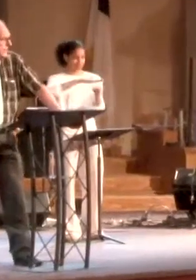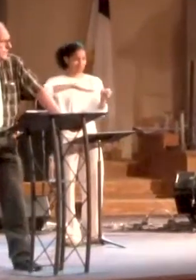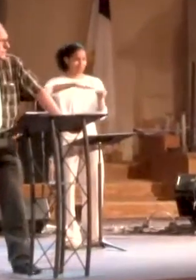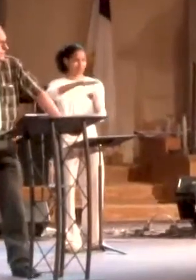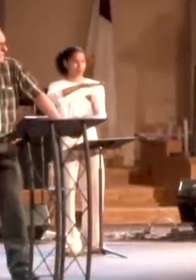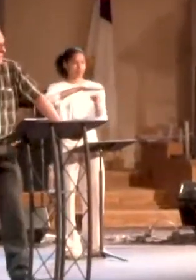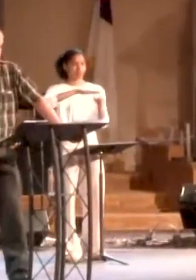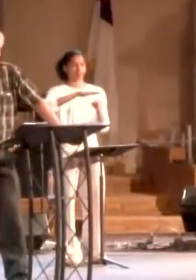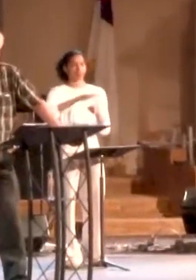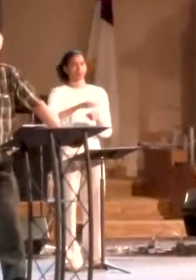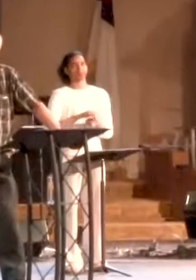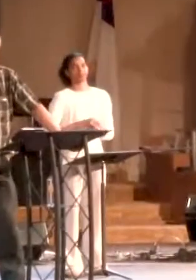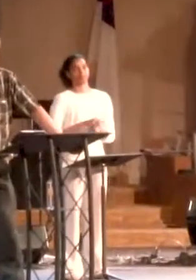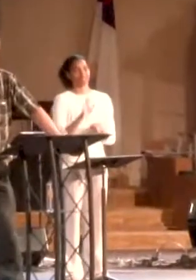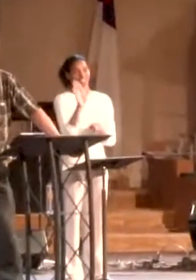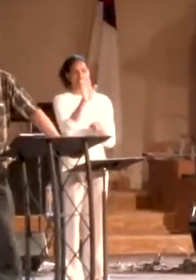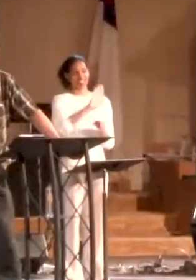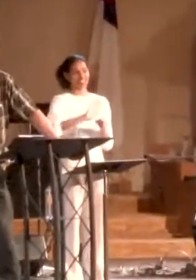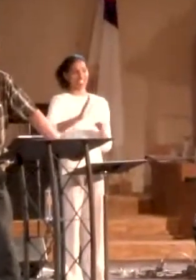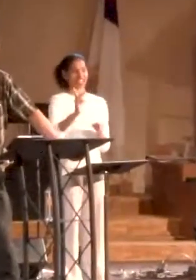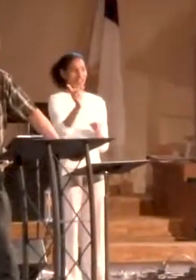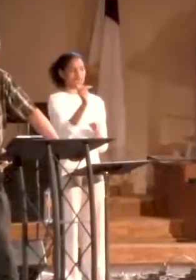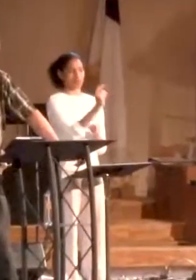They never went back.